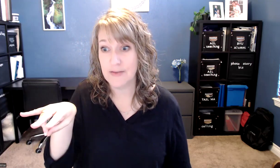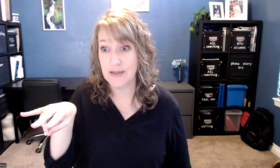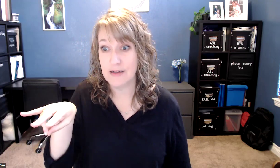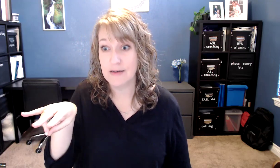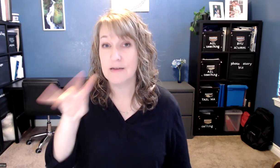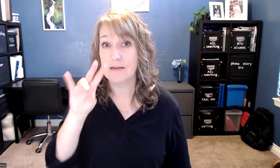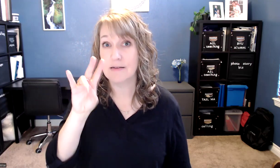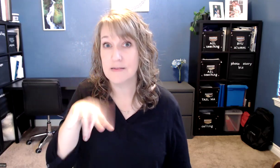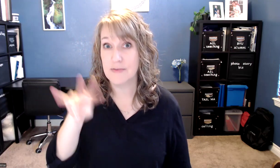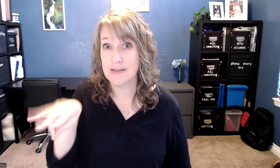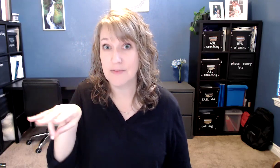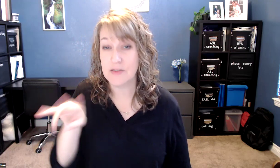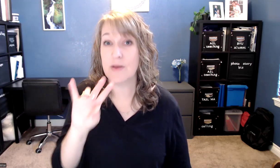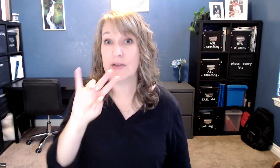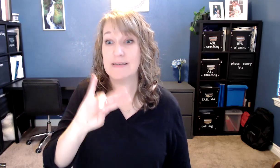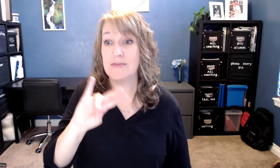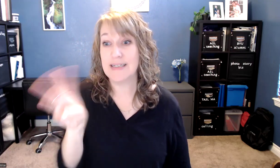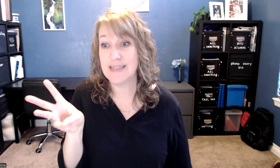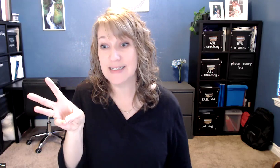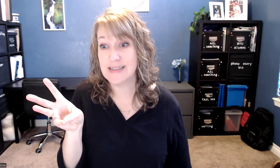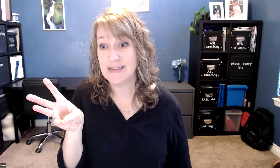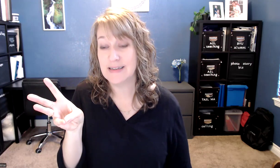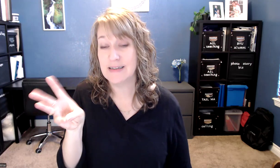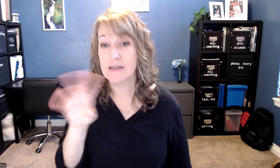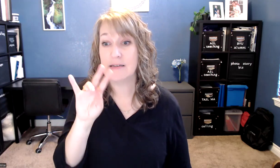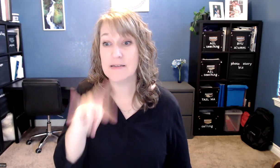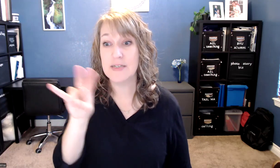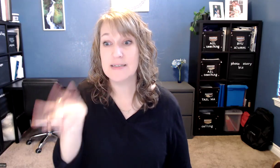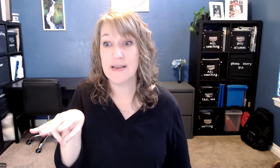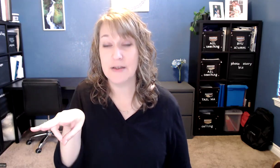77. 77. So we have 76, 77,